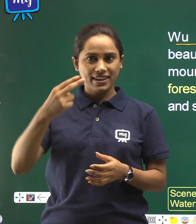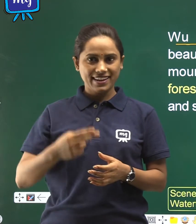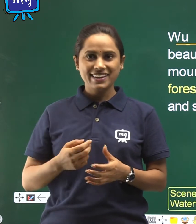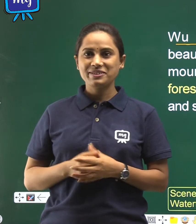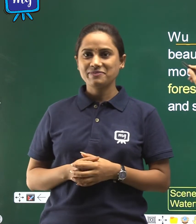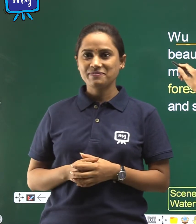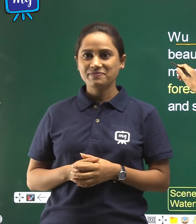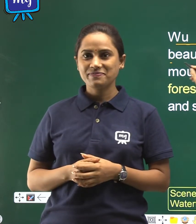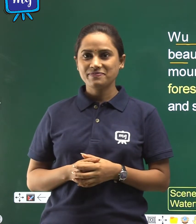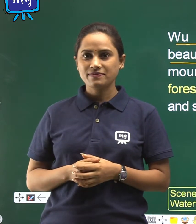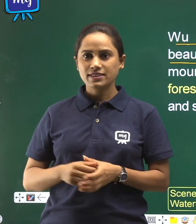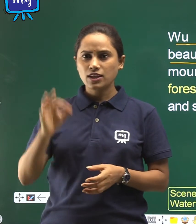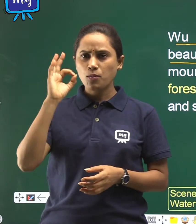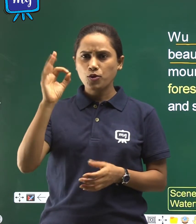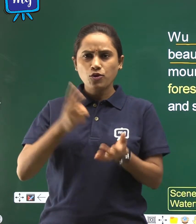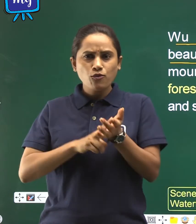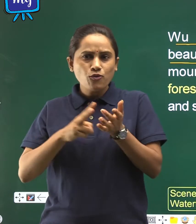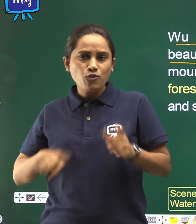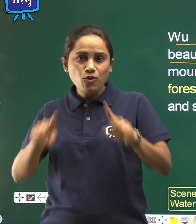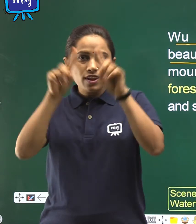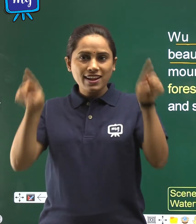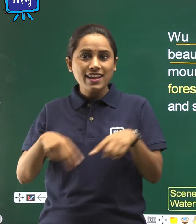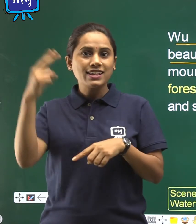painted beautiful scenery